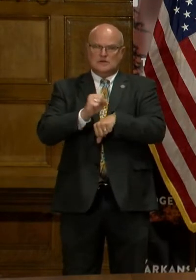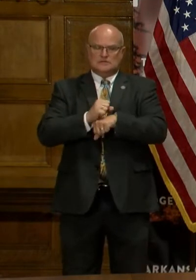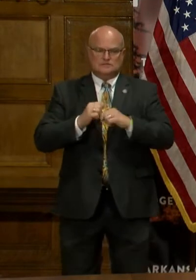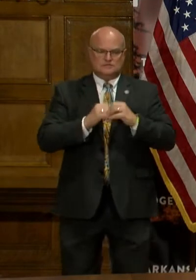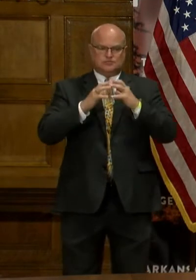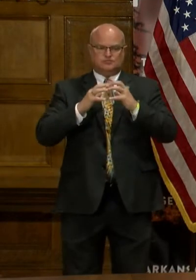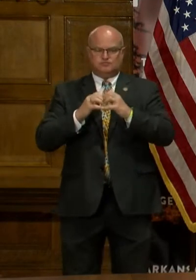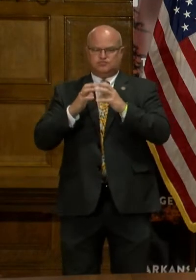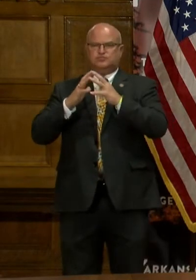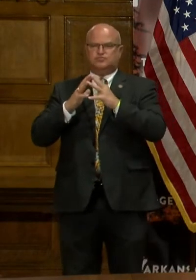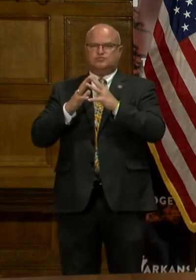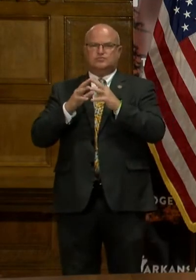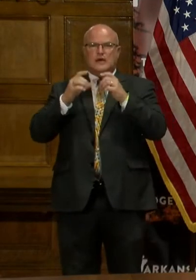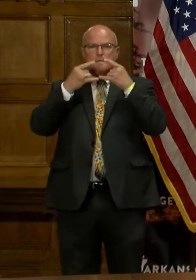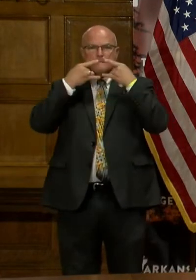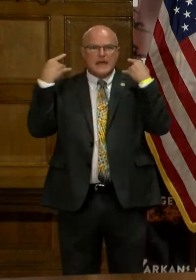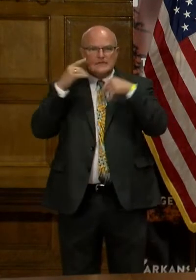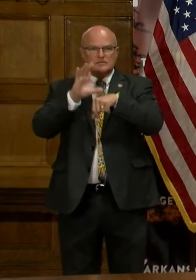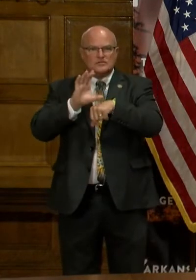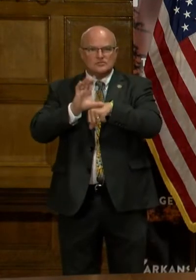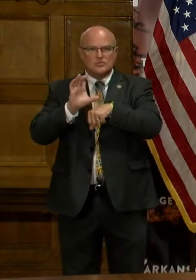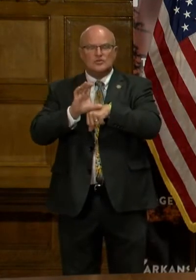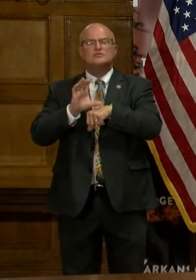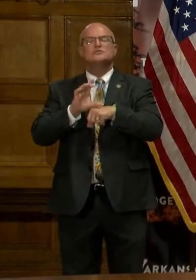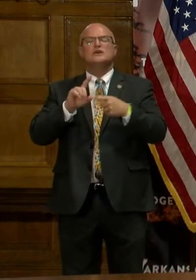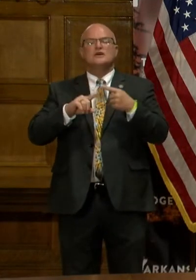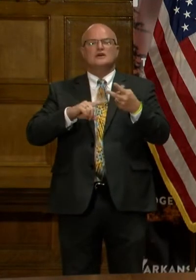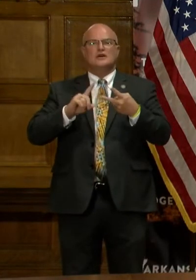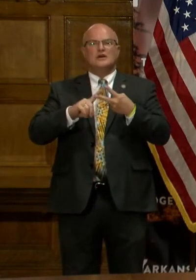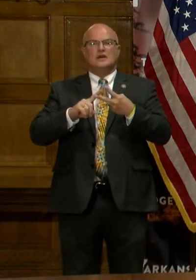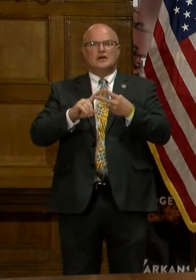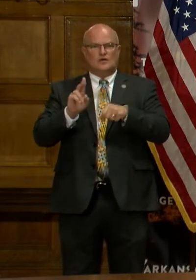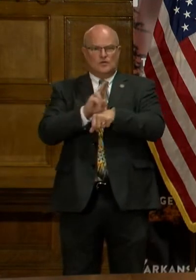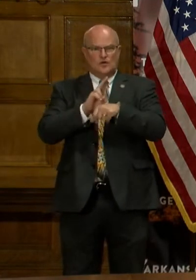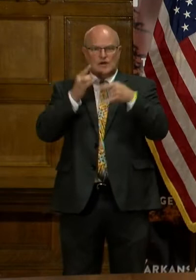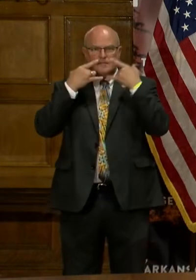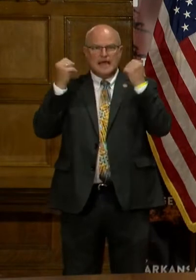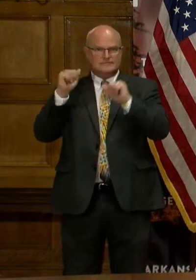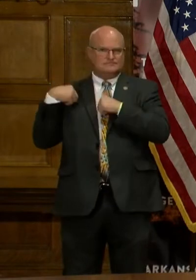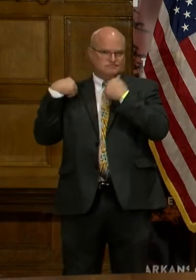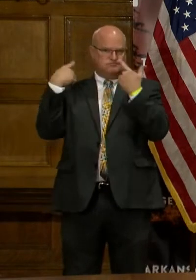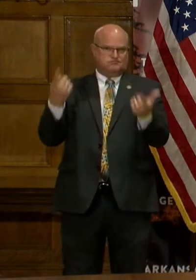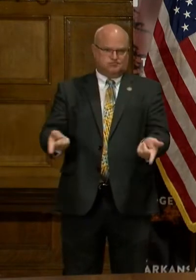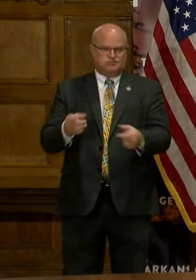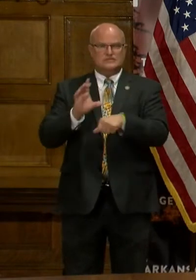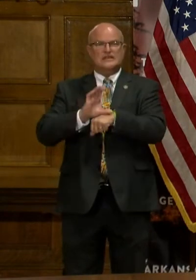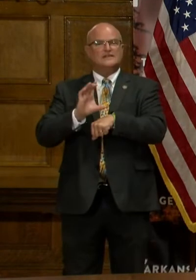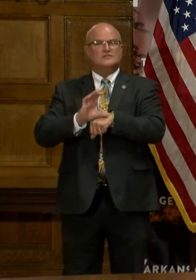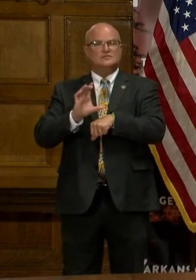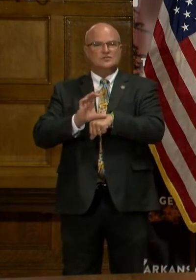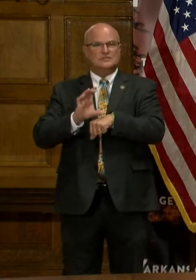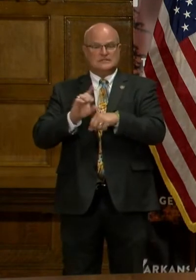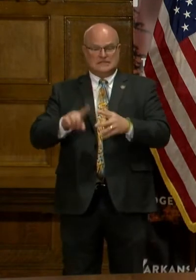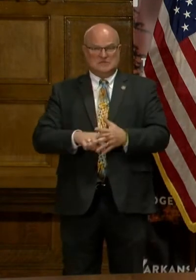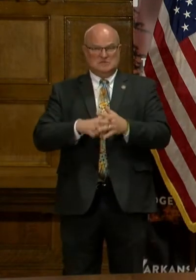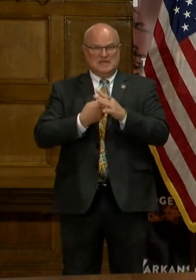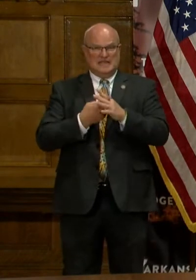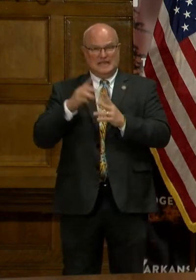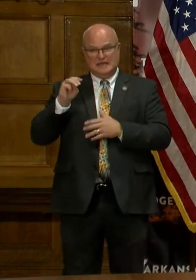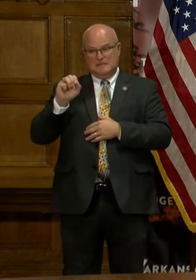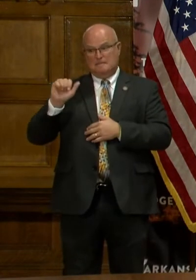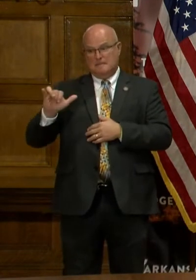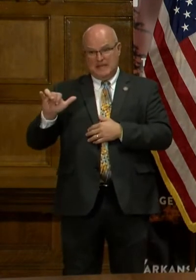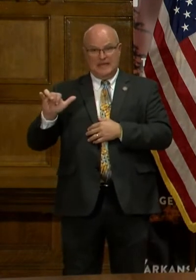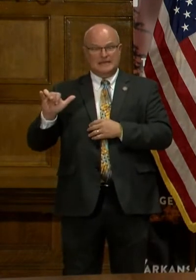implement the wearing of masks. We have worn masks at all times in our churches since we began in